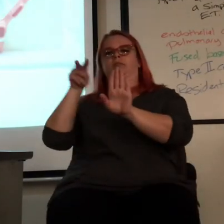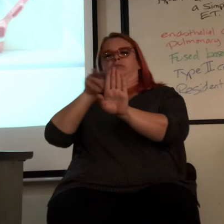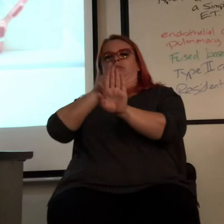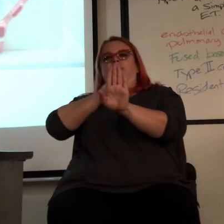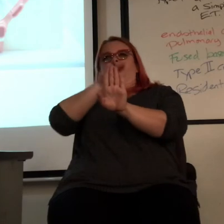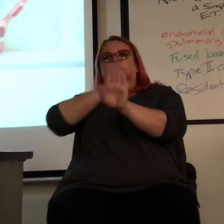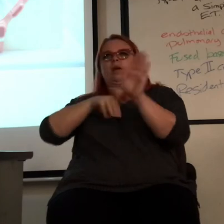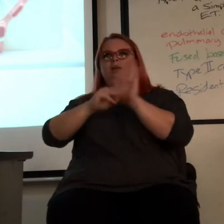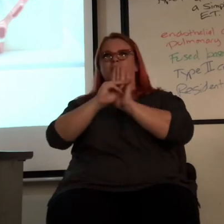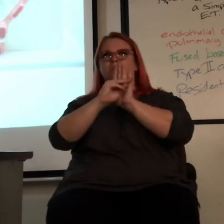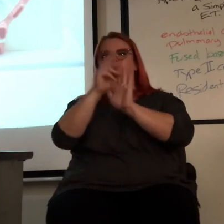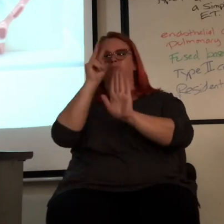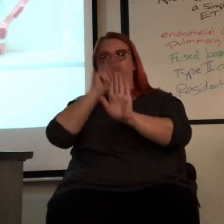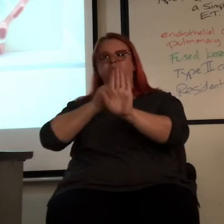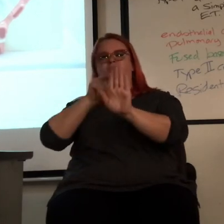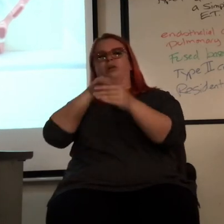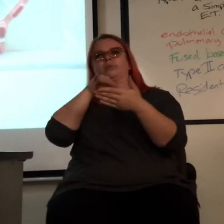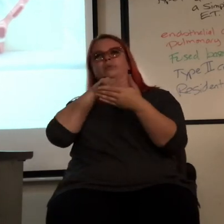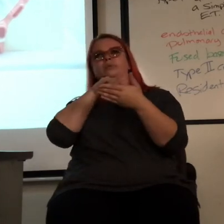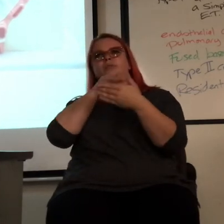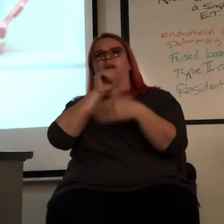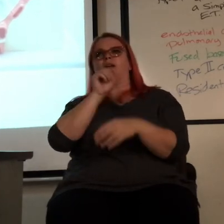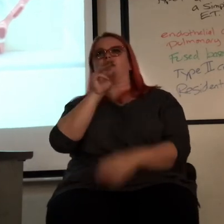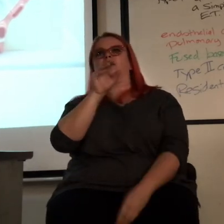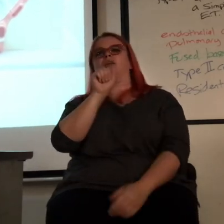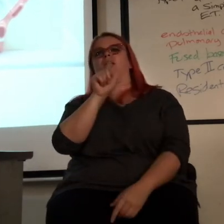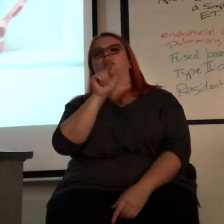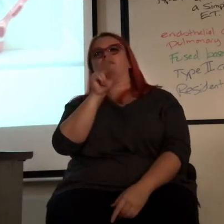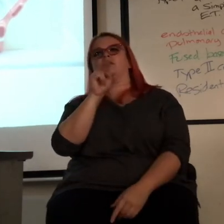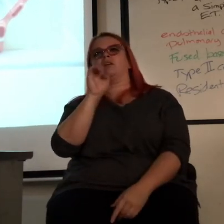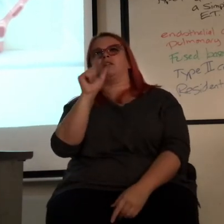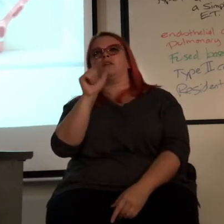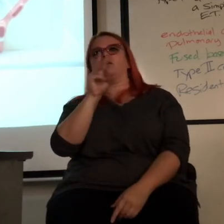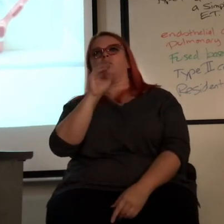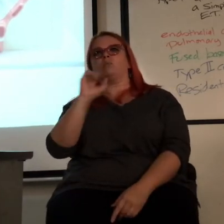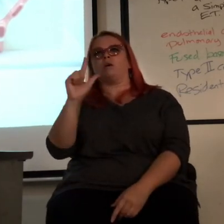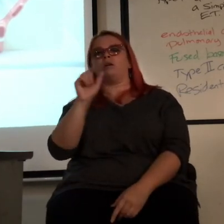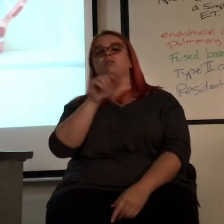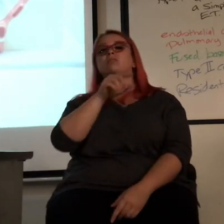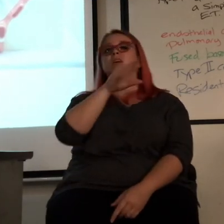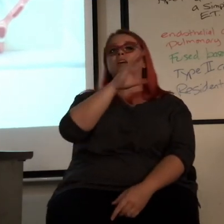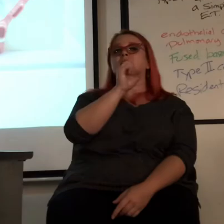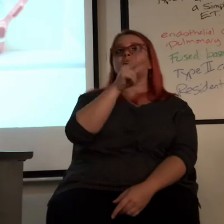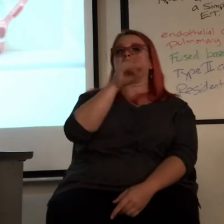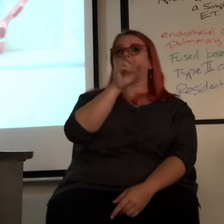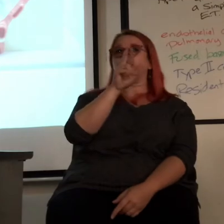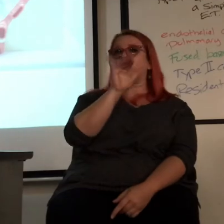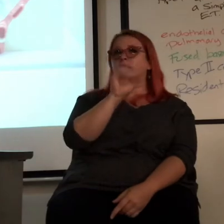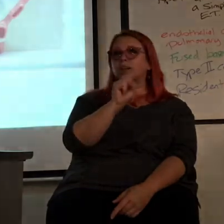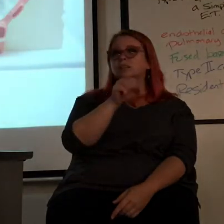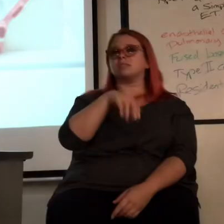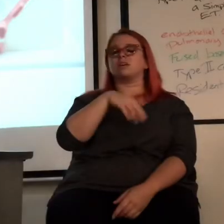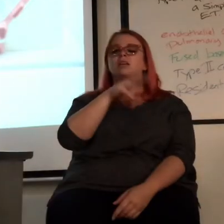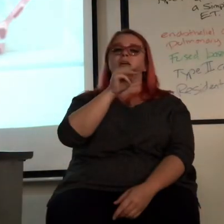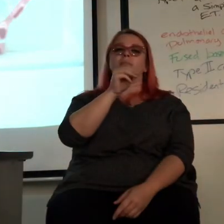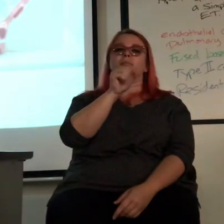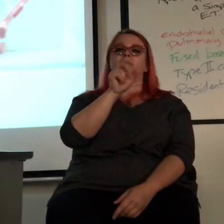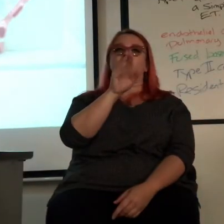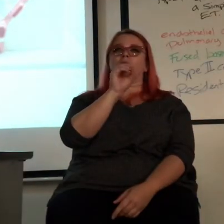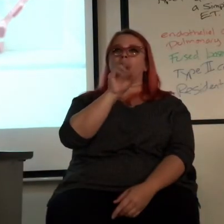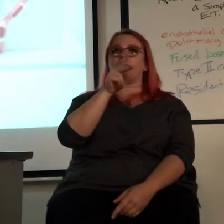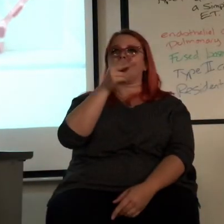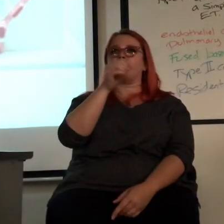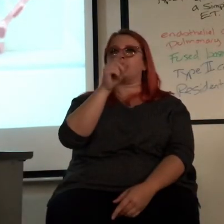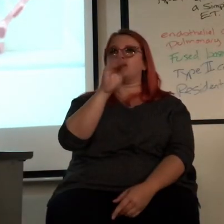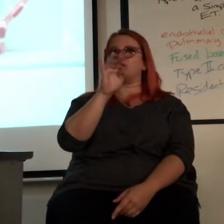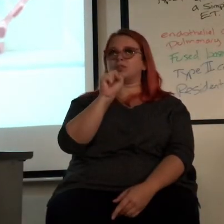I might have you identify the capillaries, the pulmonary capillaries, the macrophages, the star-like clusters.